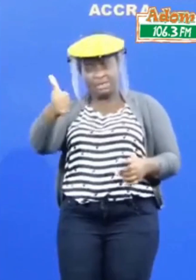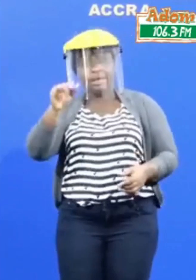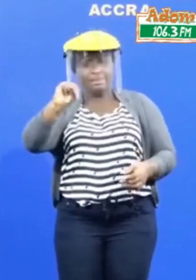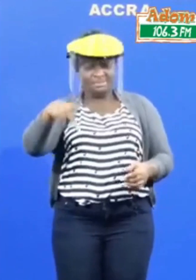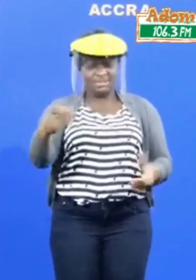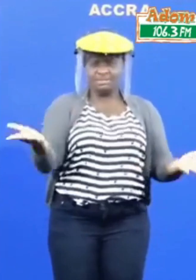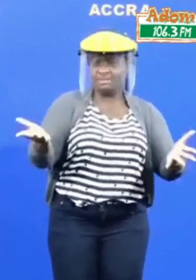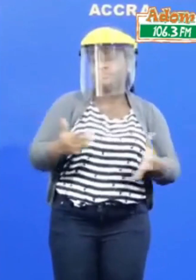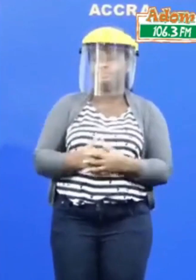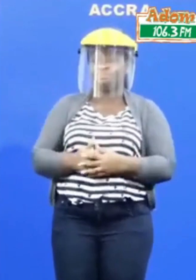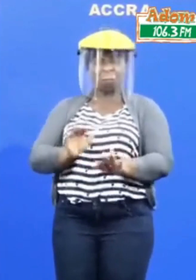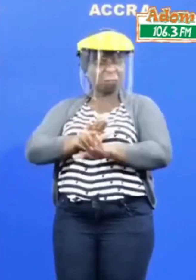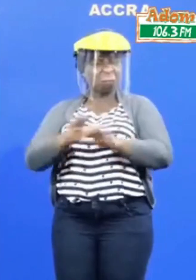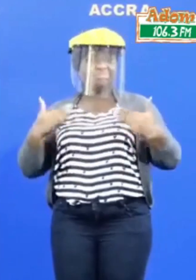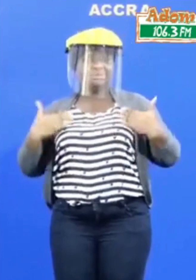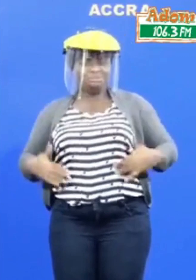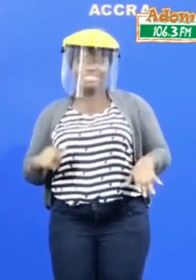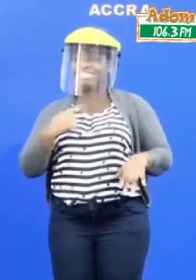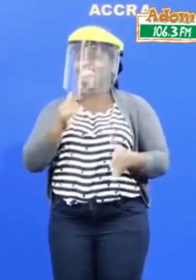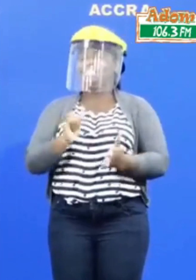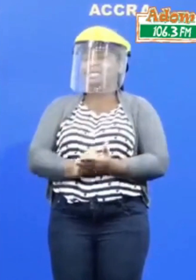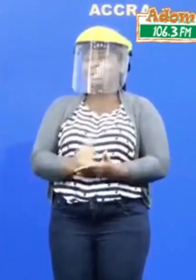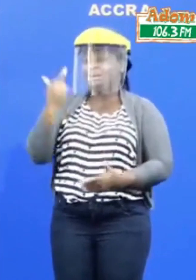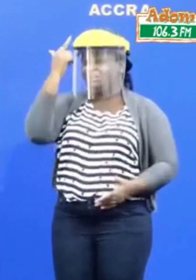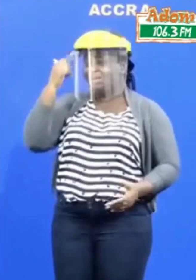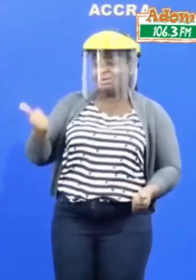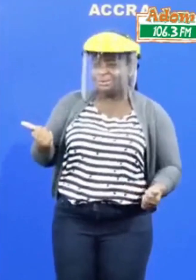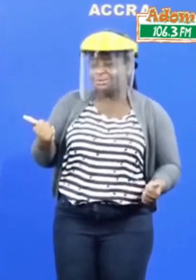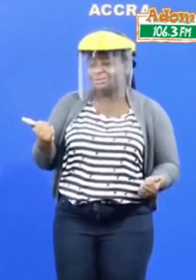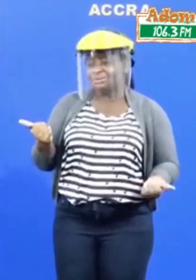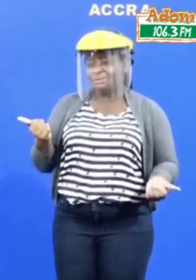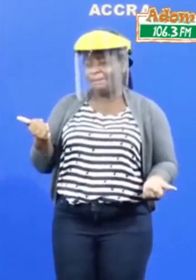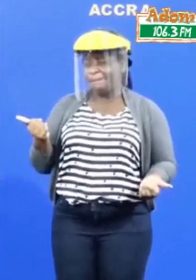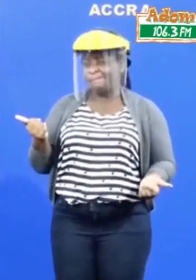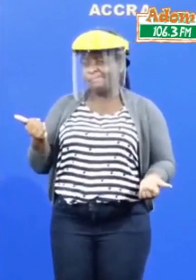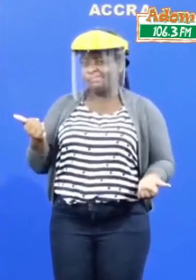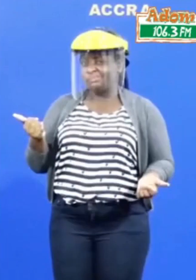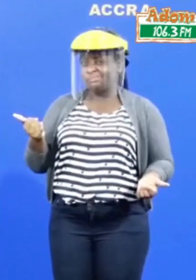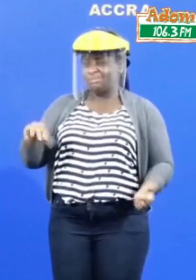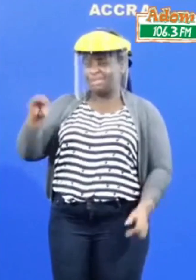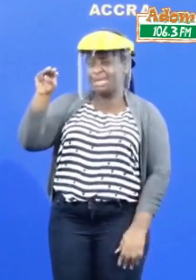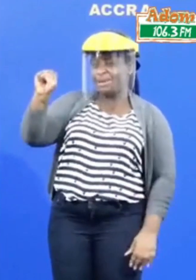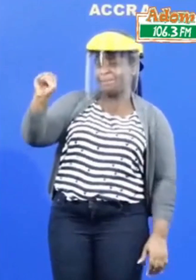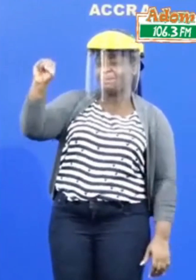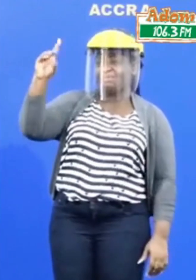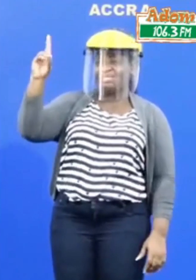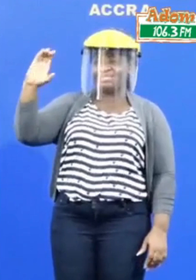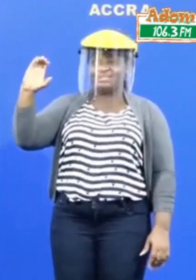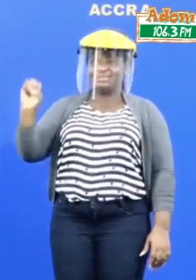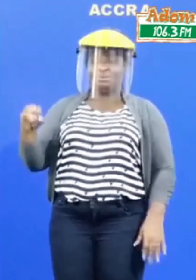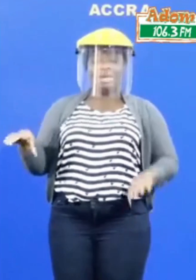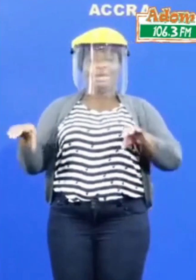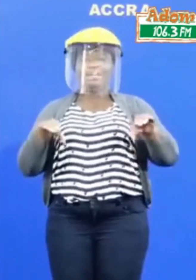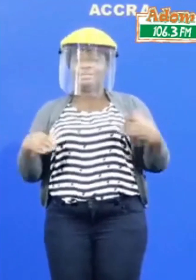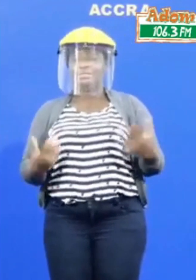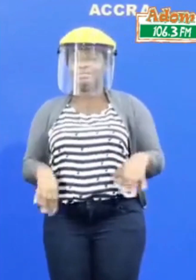oh, to be near the man, and then, oh, to me, say, it will be unfair. But, I'm going to say, and your radio casa, and your dear